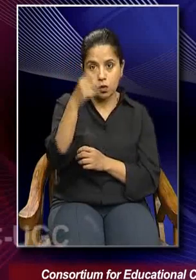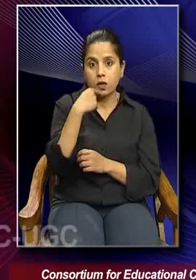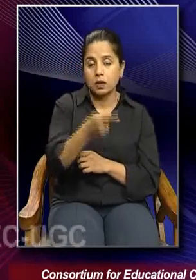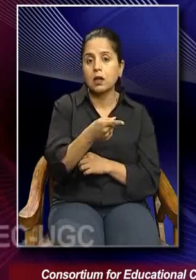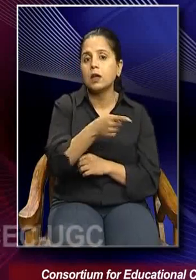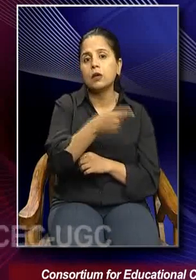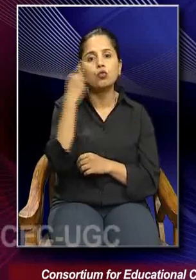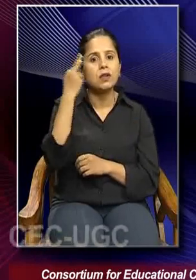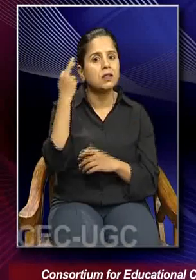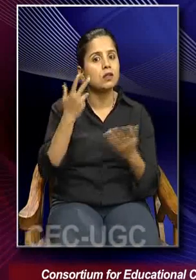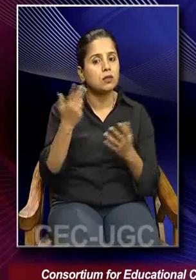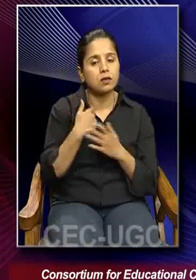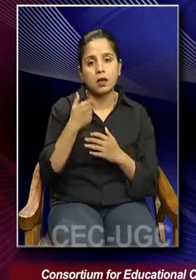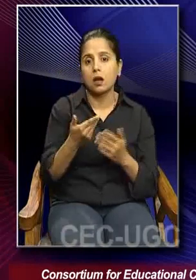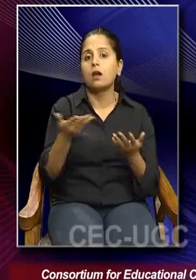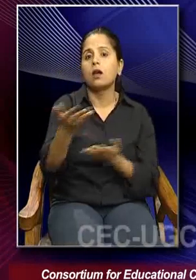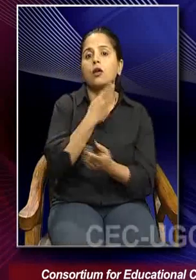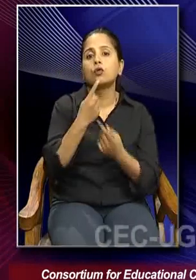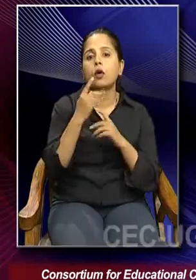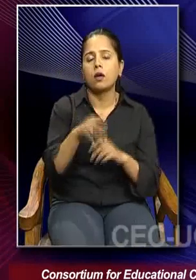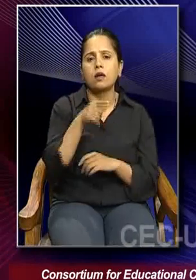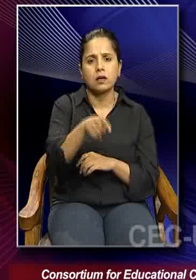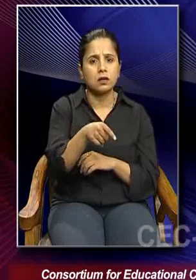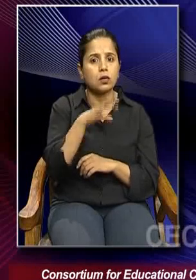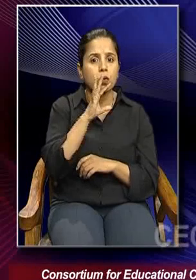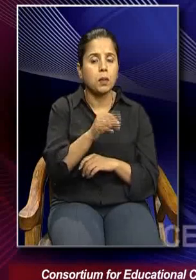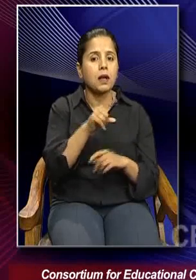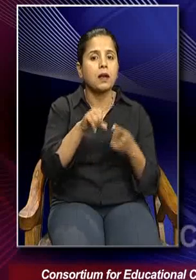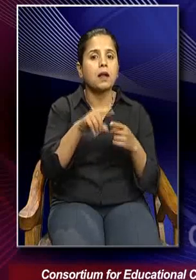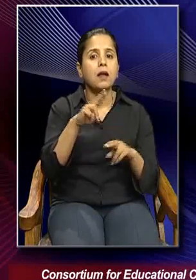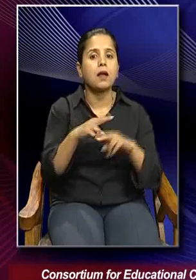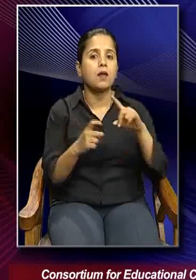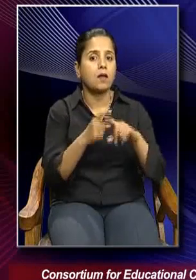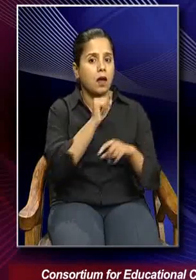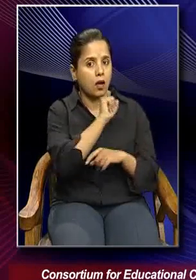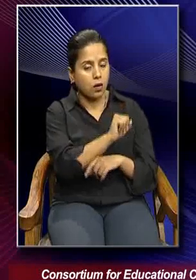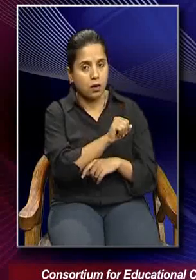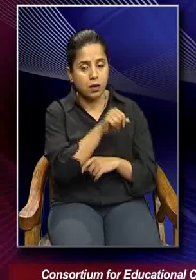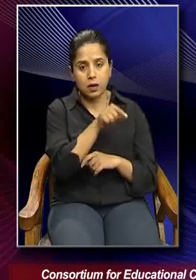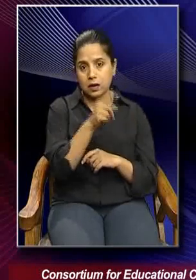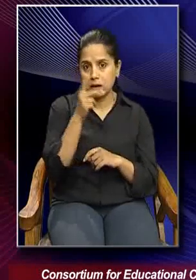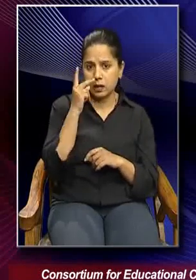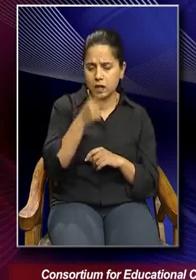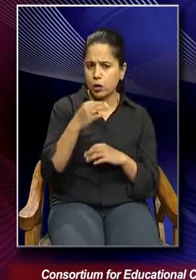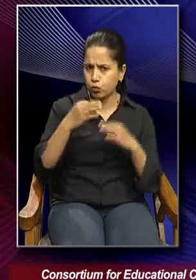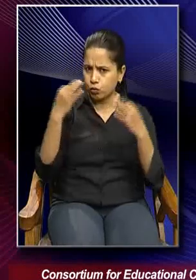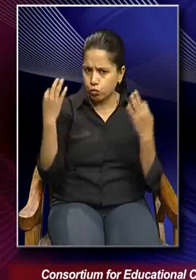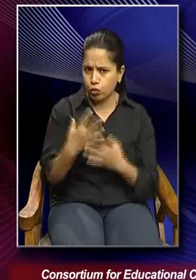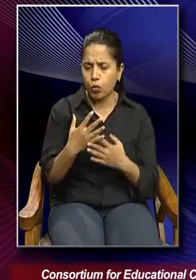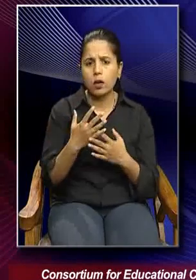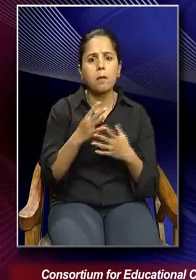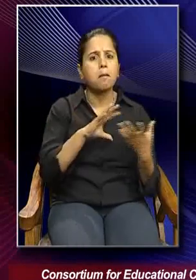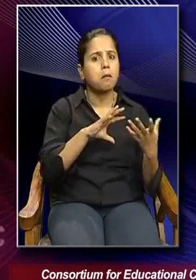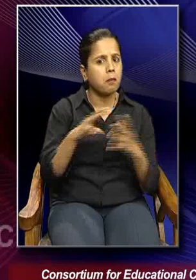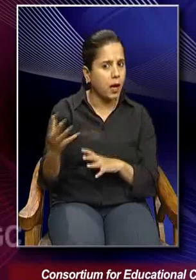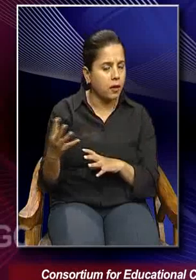causation, where we were discussing that whether the effect, it is absolutely a new production